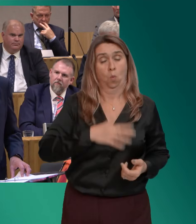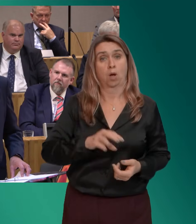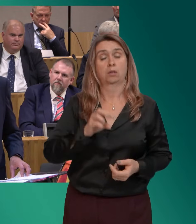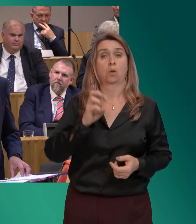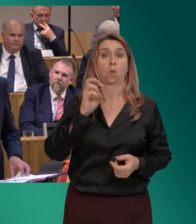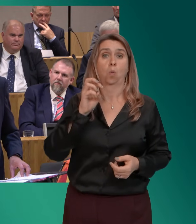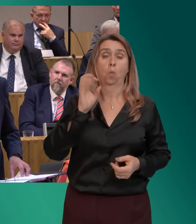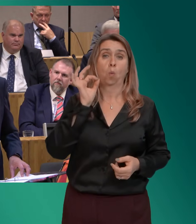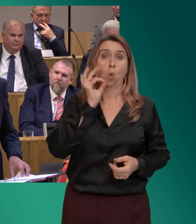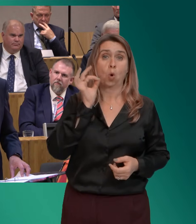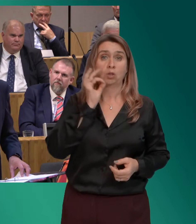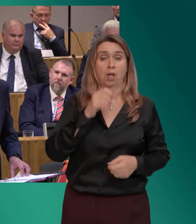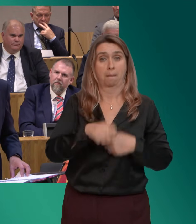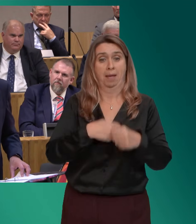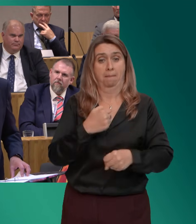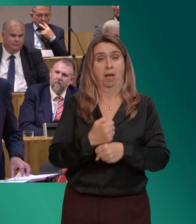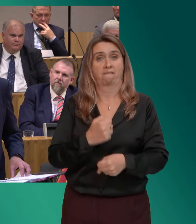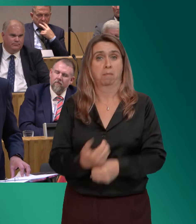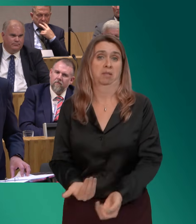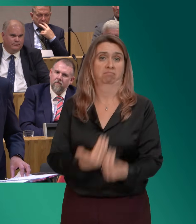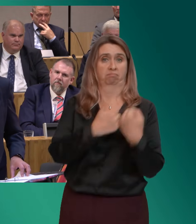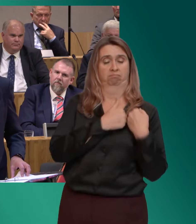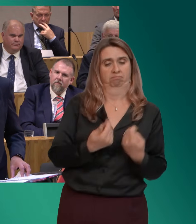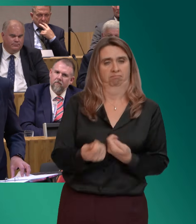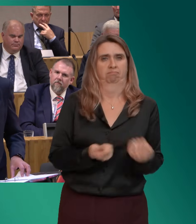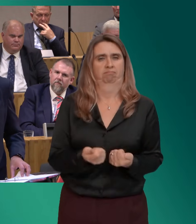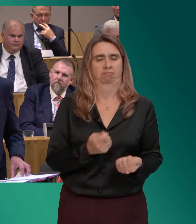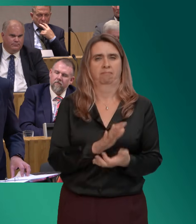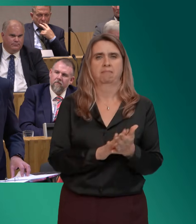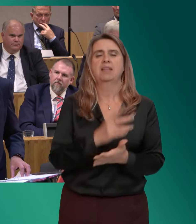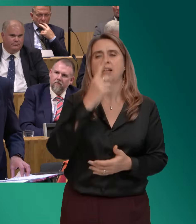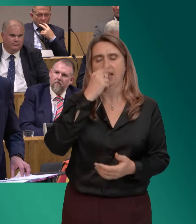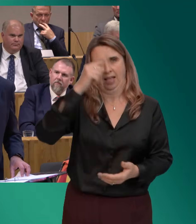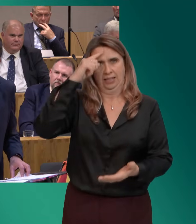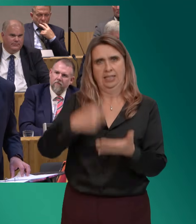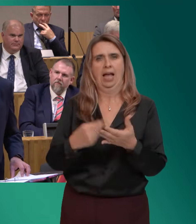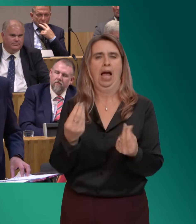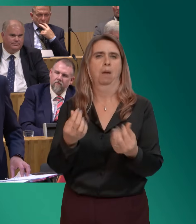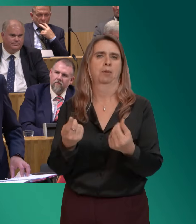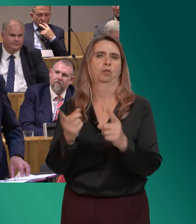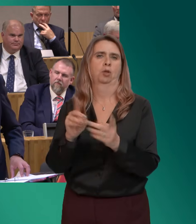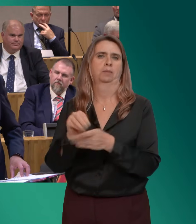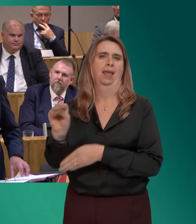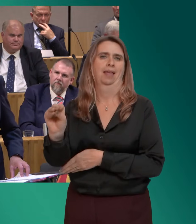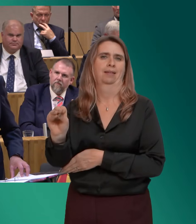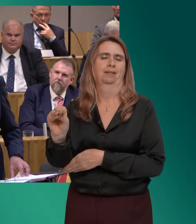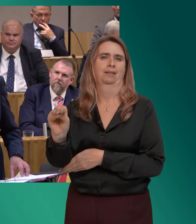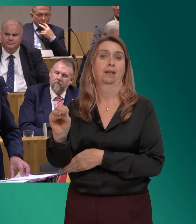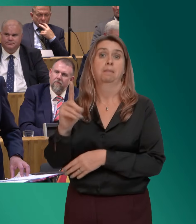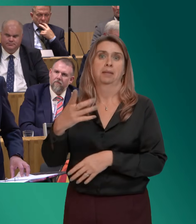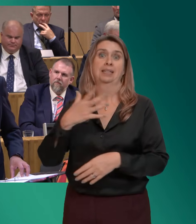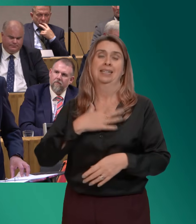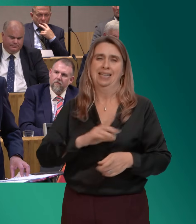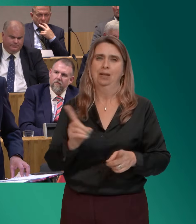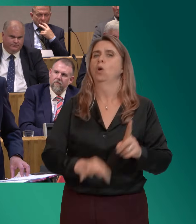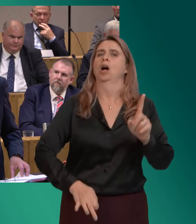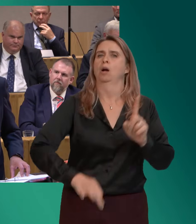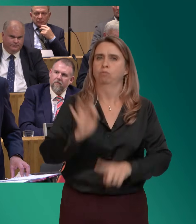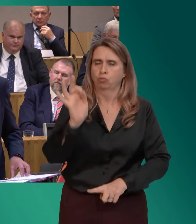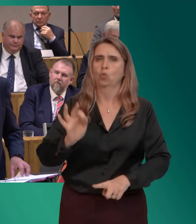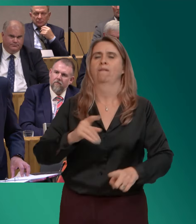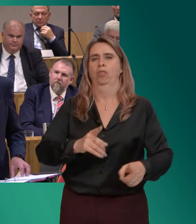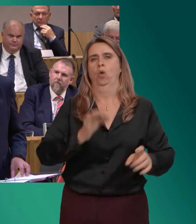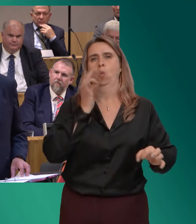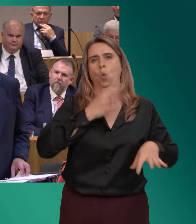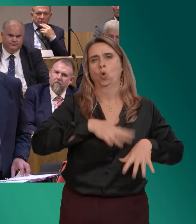Wales is to make sure that we are able to have influence over the levels of executive pay. But it's about providing a better service ultimately to